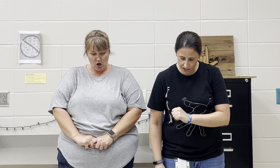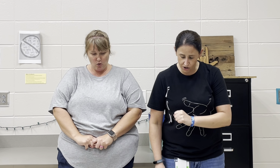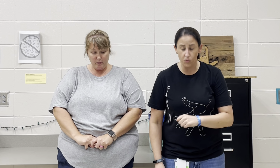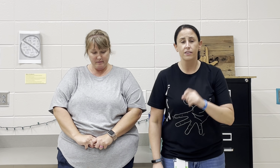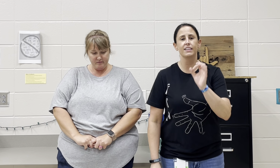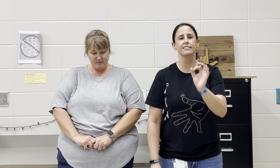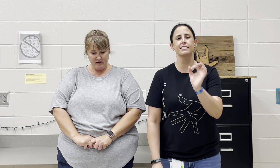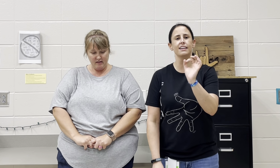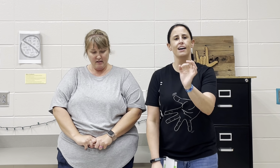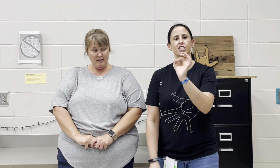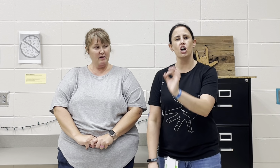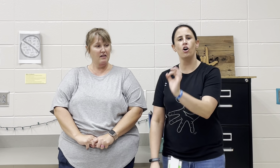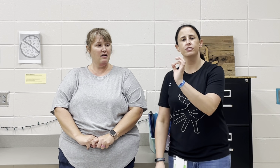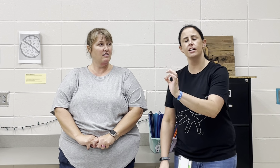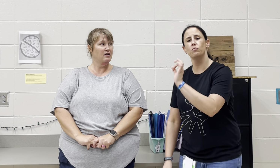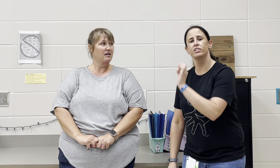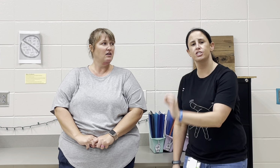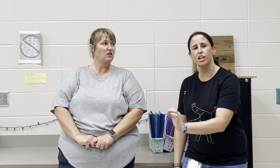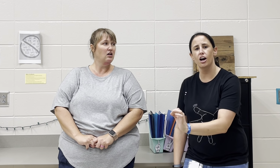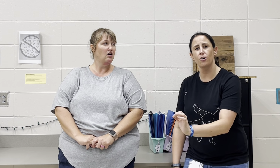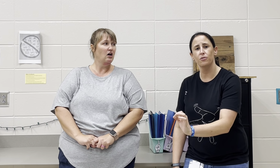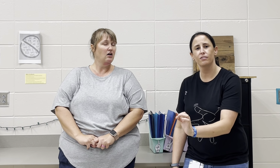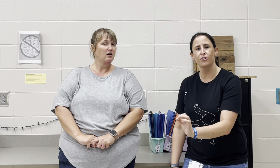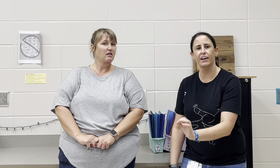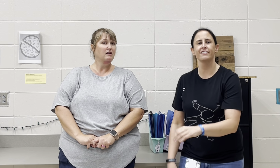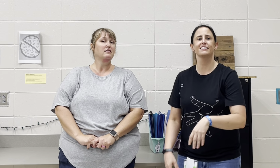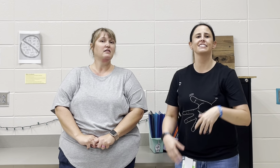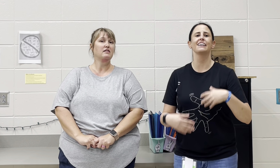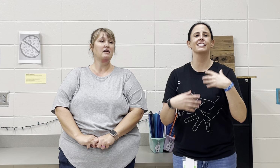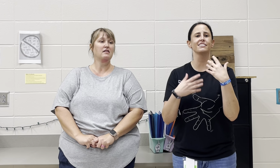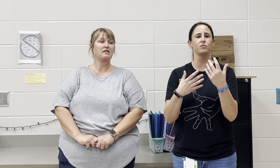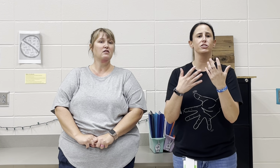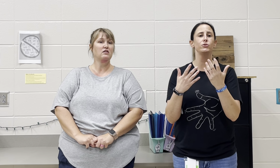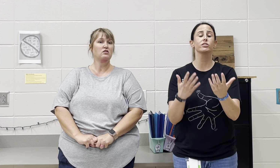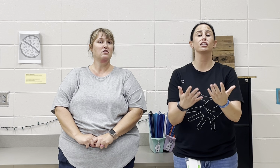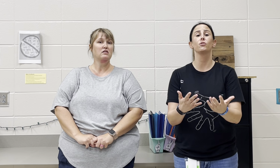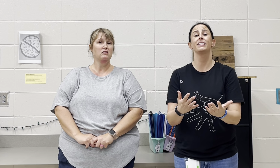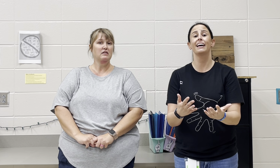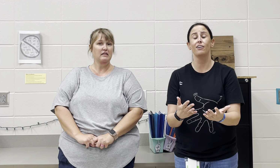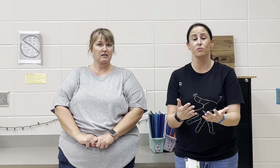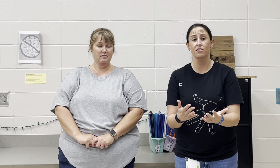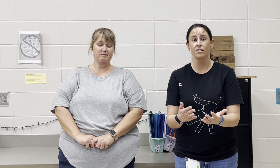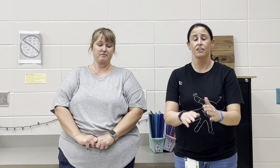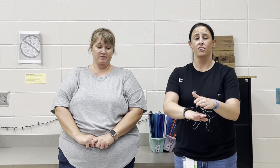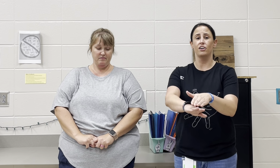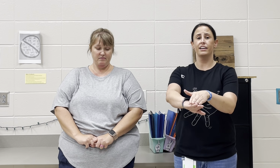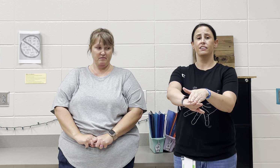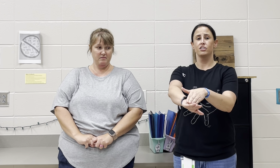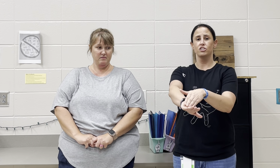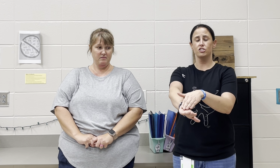Slow. This is not to call someone slow. Okay. This is asking someone to slow down. All right.